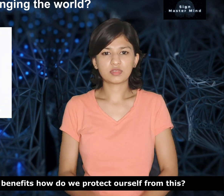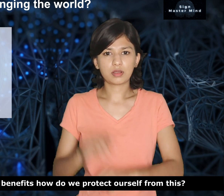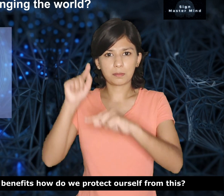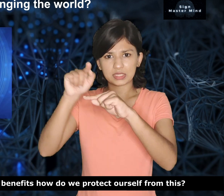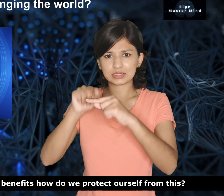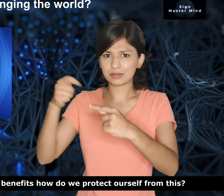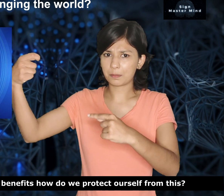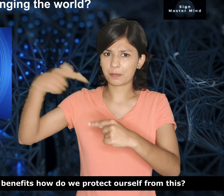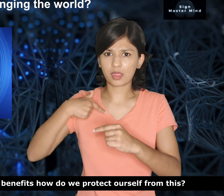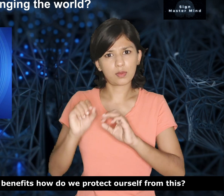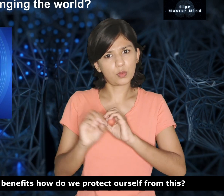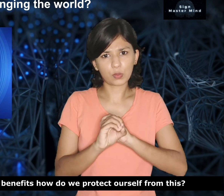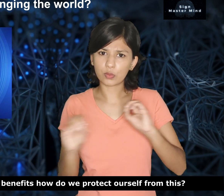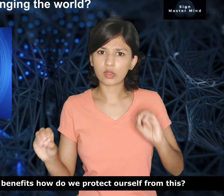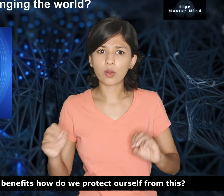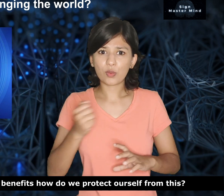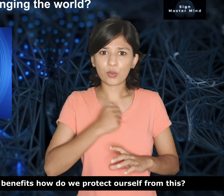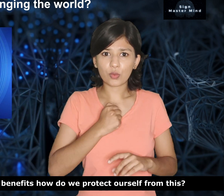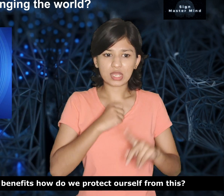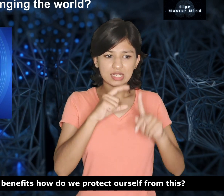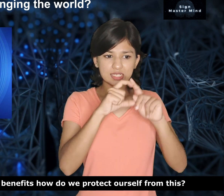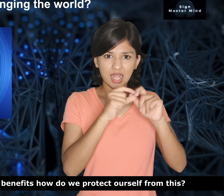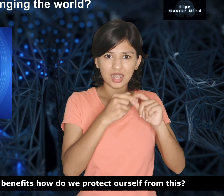With no benefits how do we protect ourselves from this?